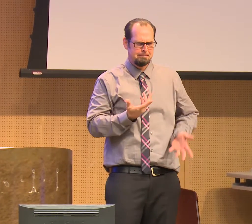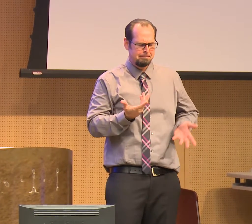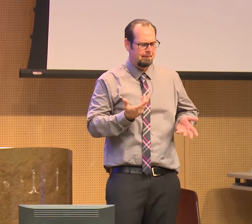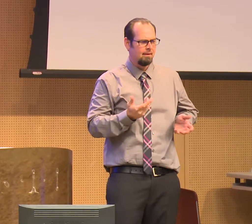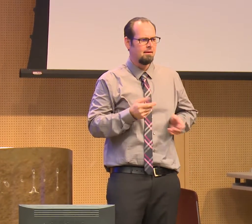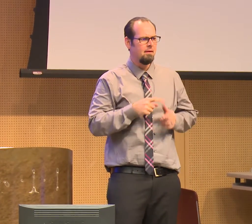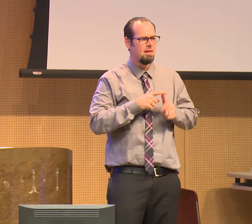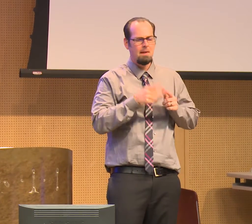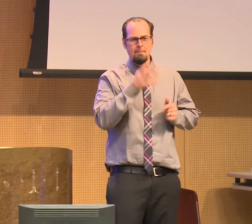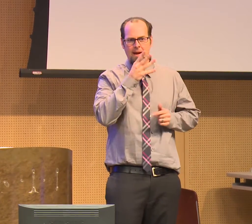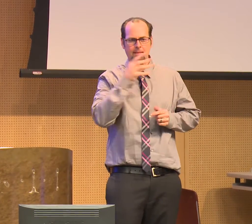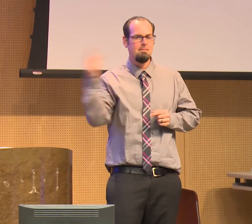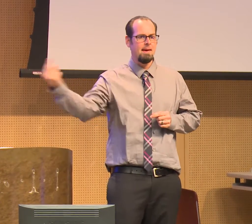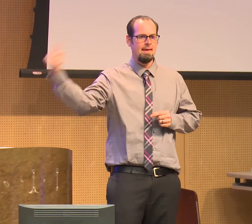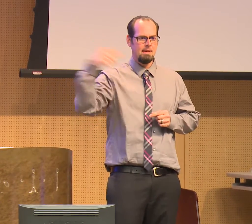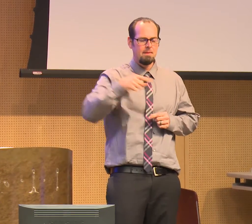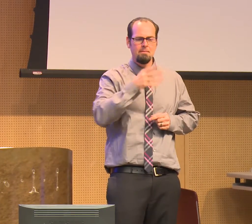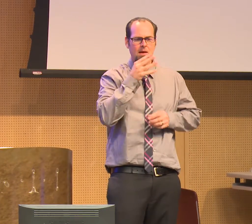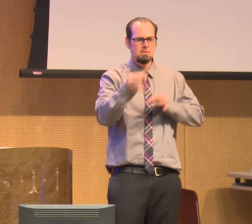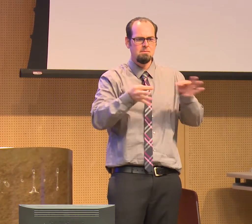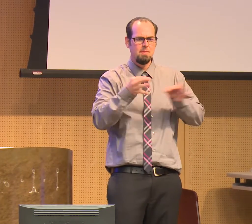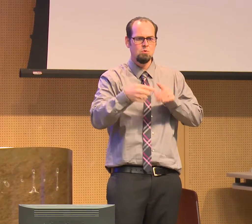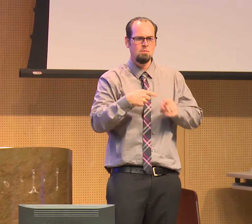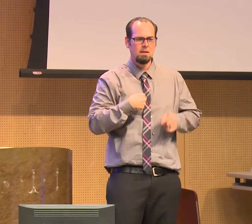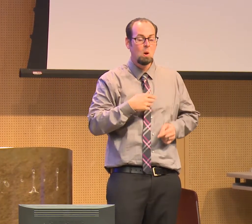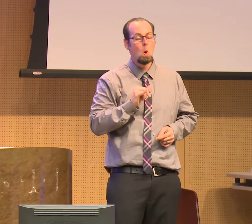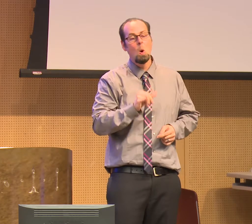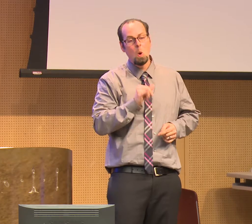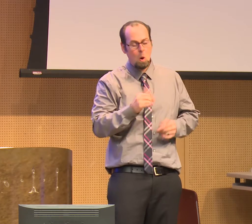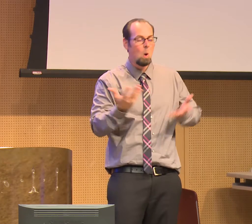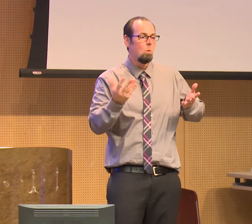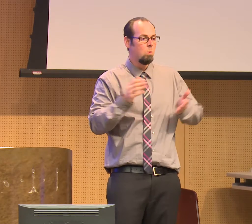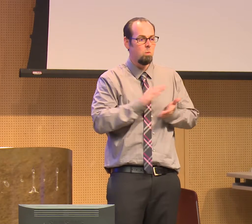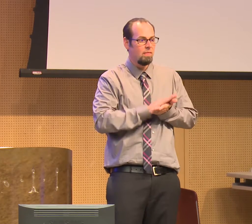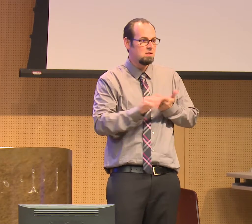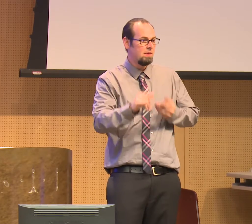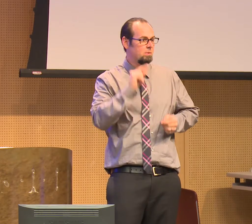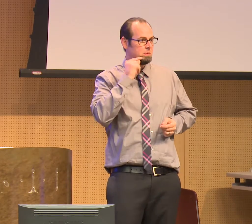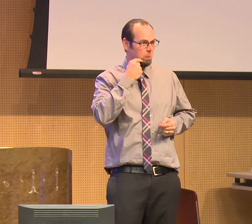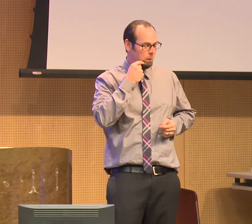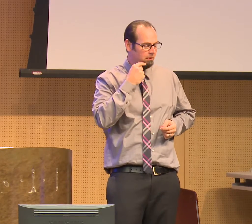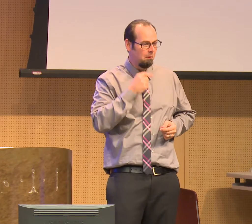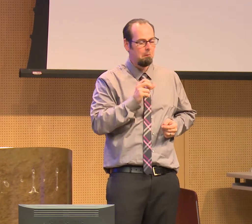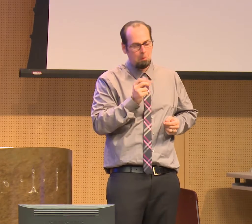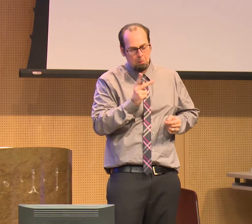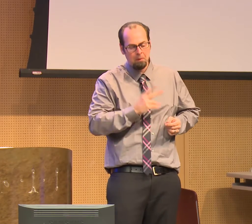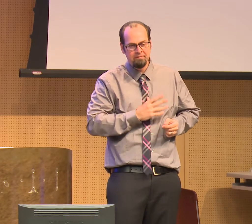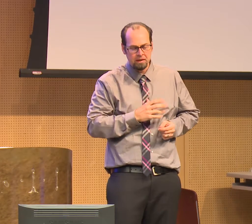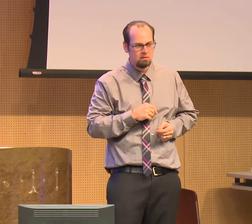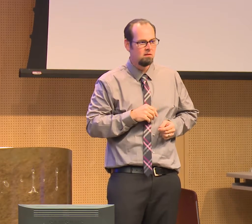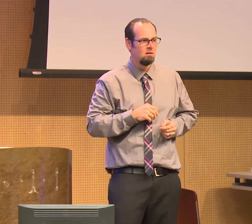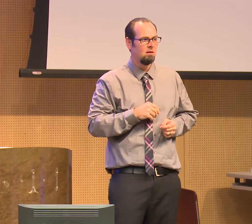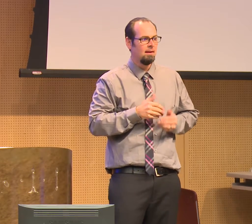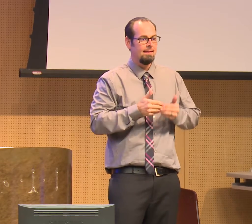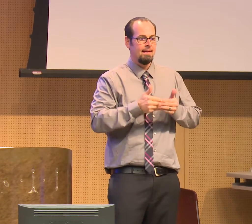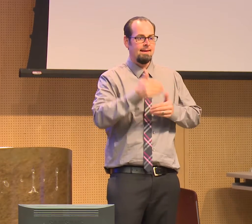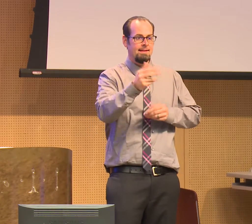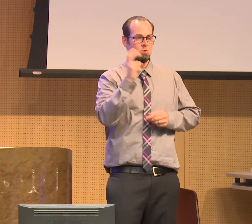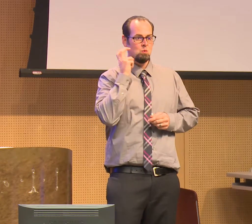that. My mom came by and explained it to me, and I thought that was pretty cool. The next trip back